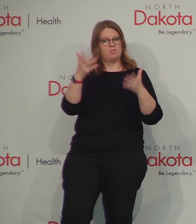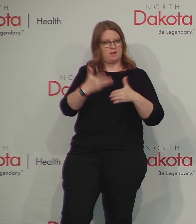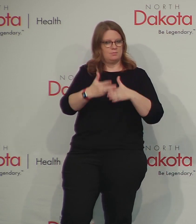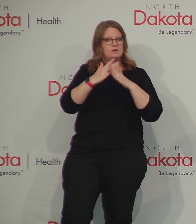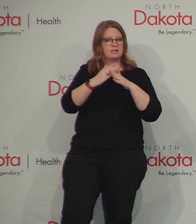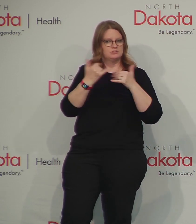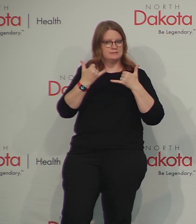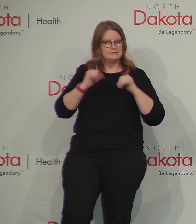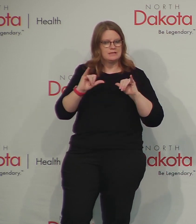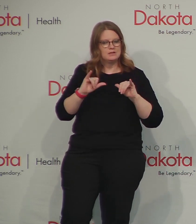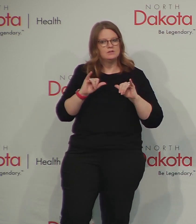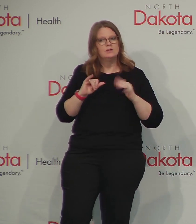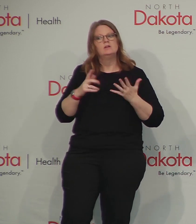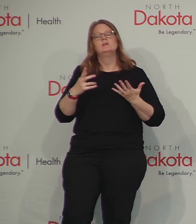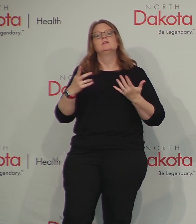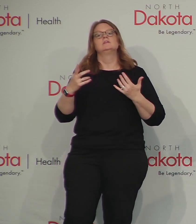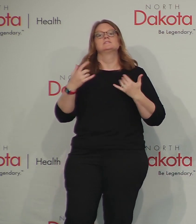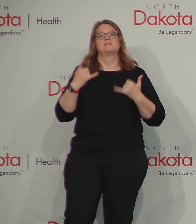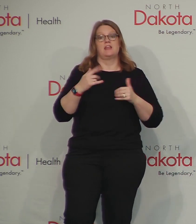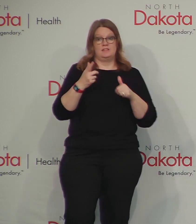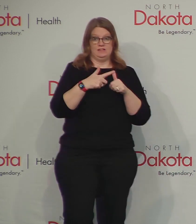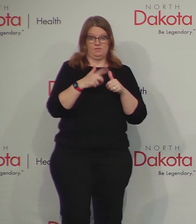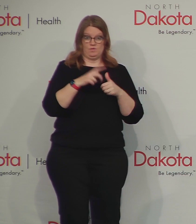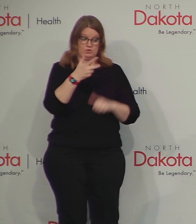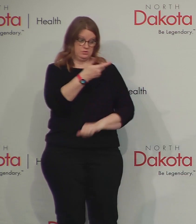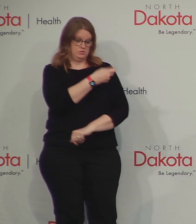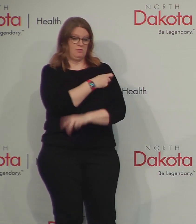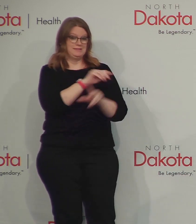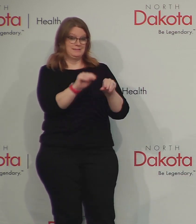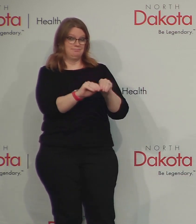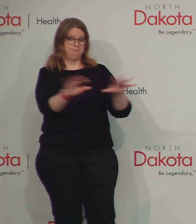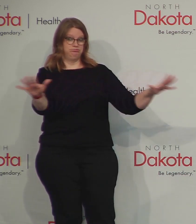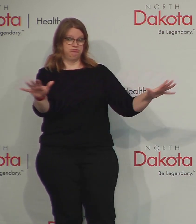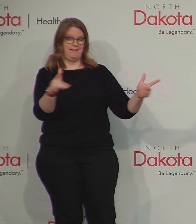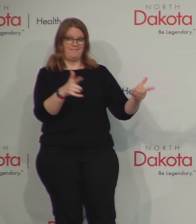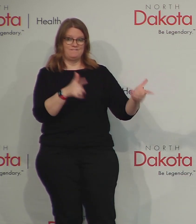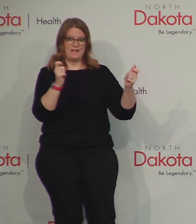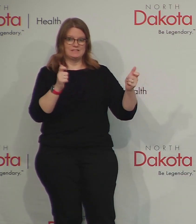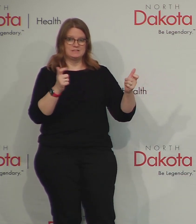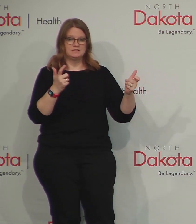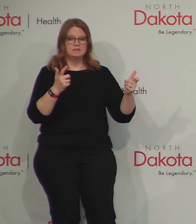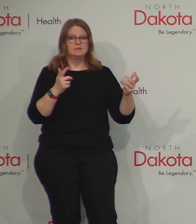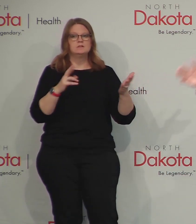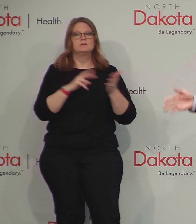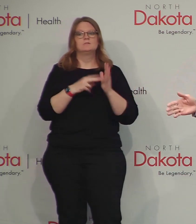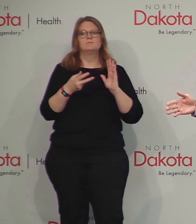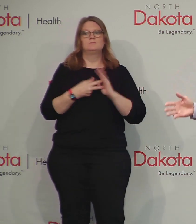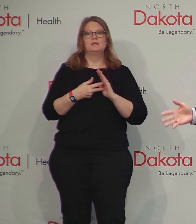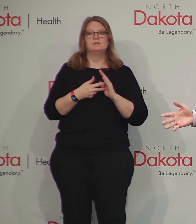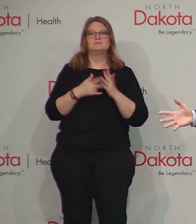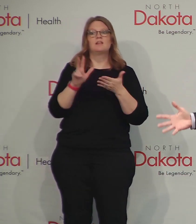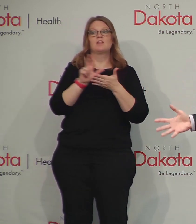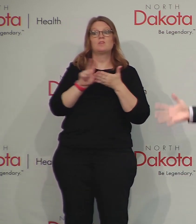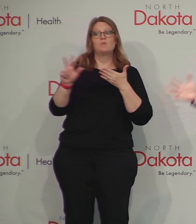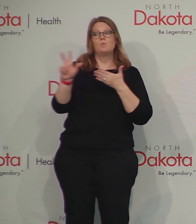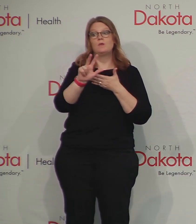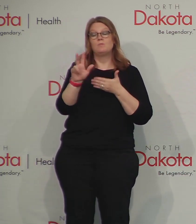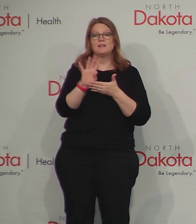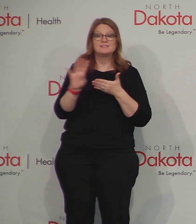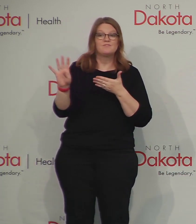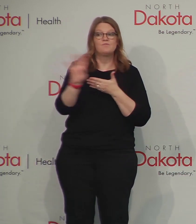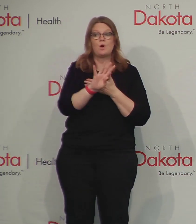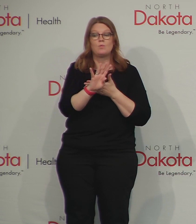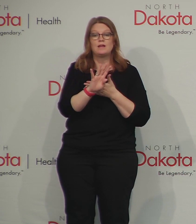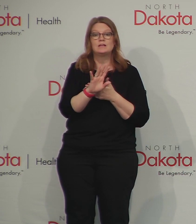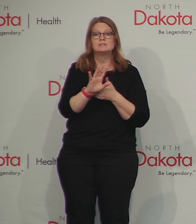So us rapidly getting those first doses out to individuals, that'll take pressure off us 3 and 4 weeks from now when even more is